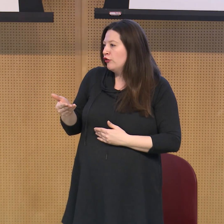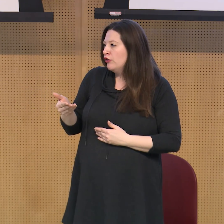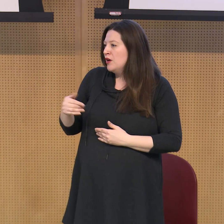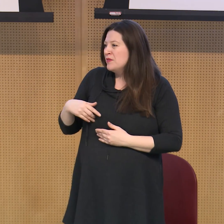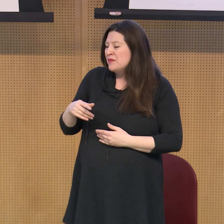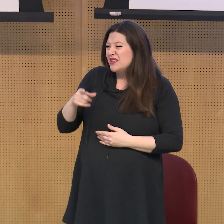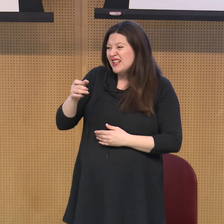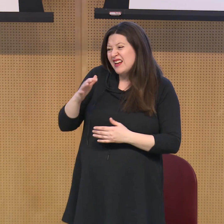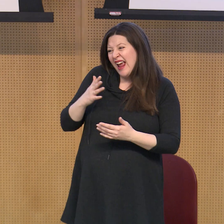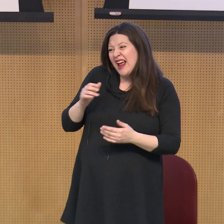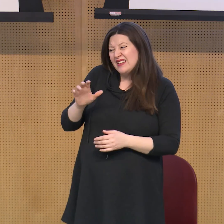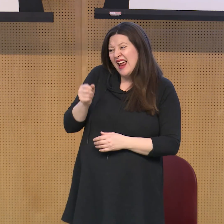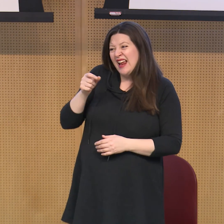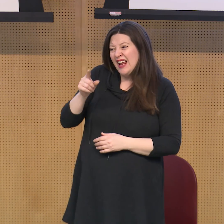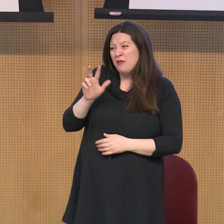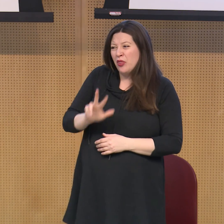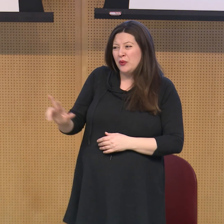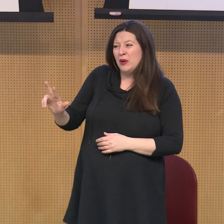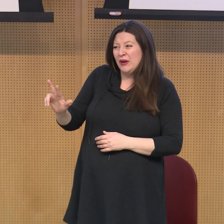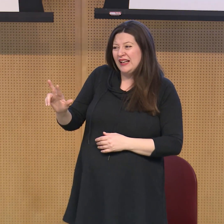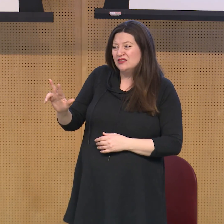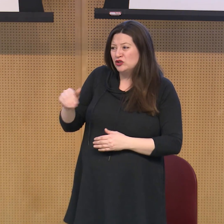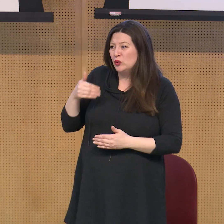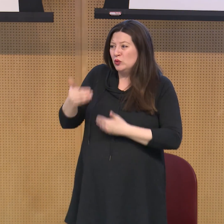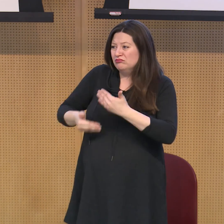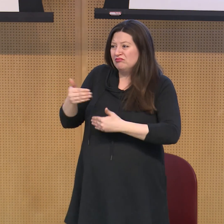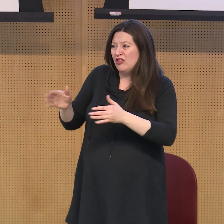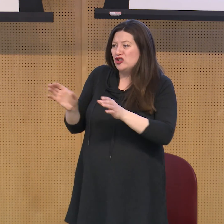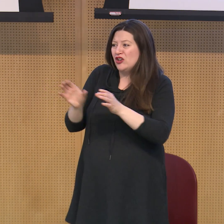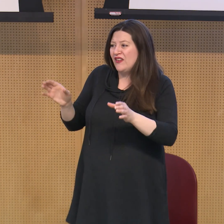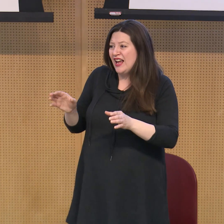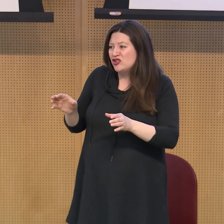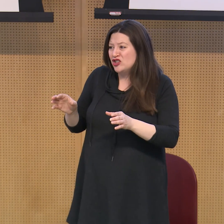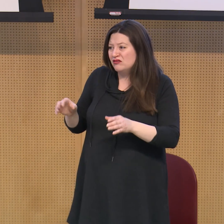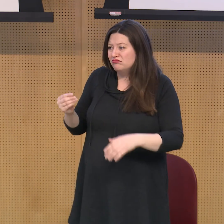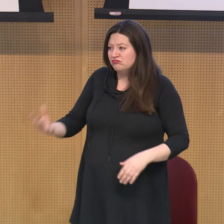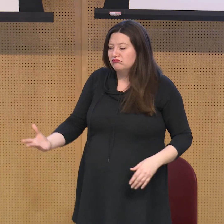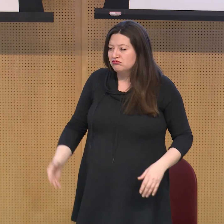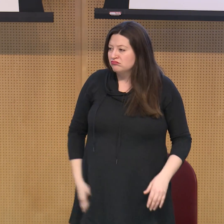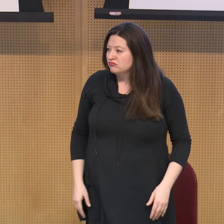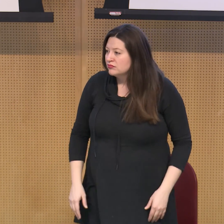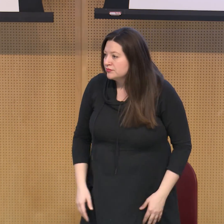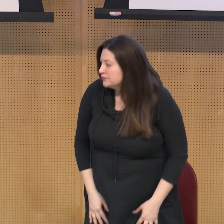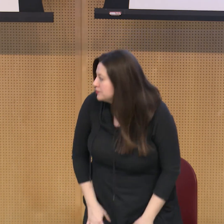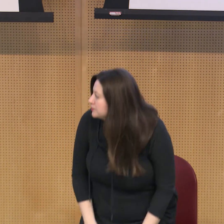as you hire staff members. It could take up to 3 weeks to get certified, so the earlier the better.